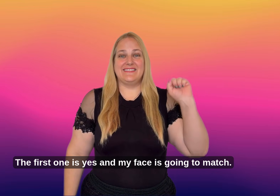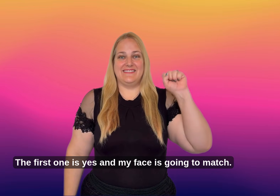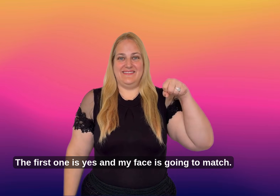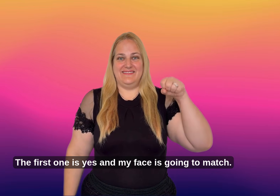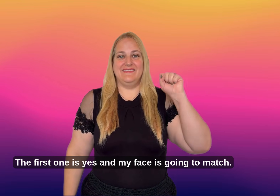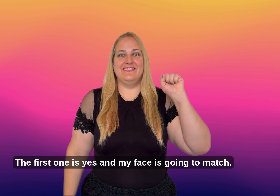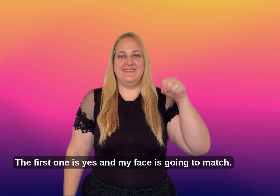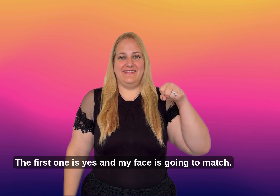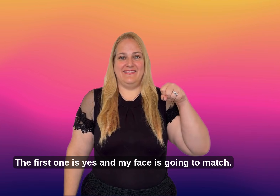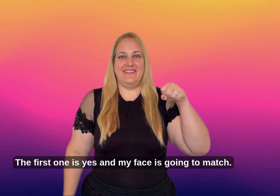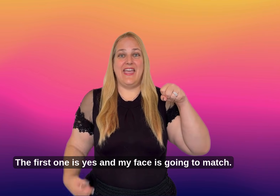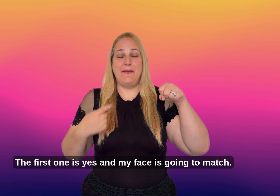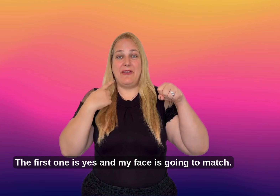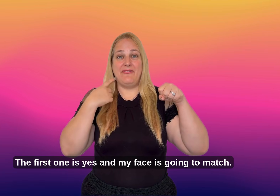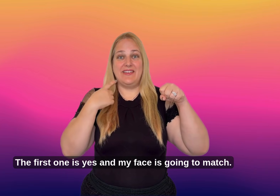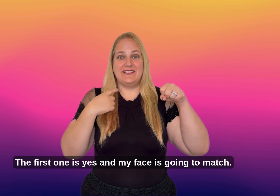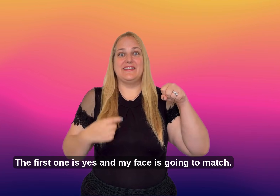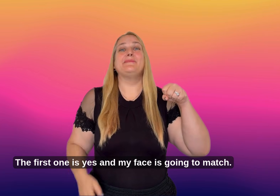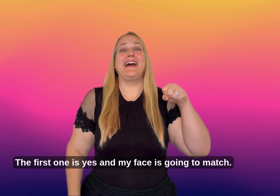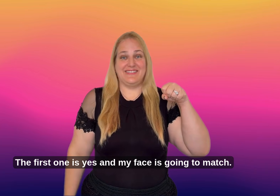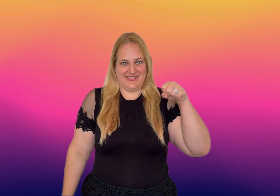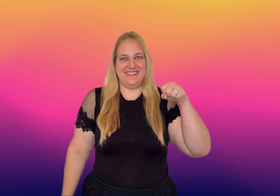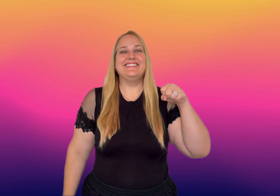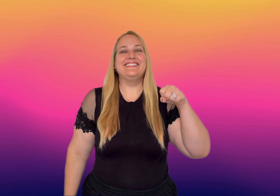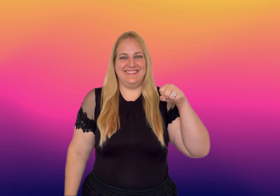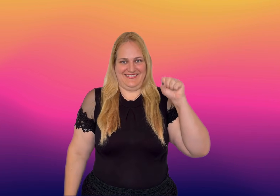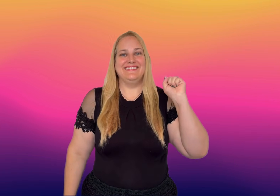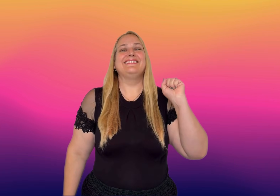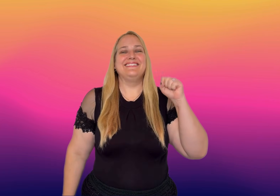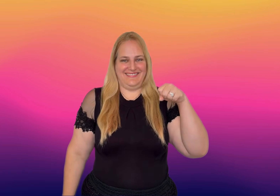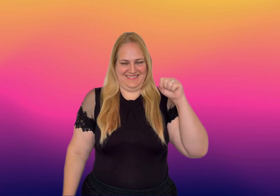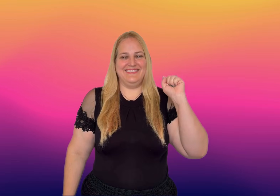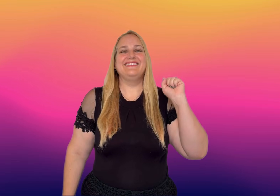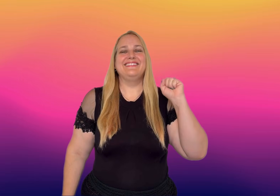yes, and my face is going to match.